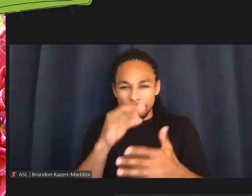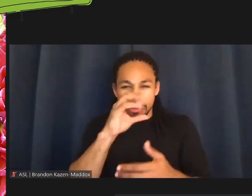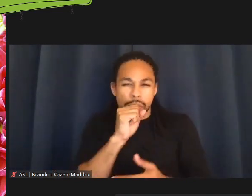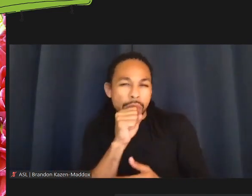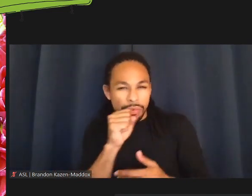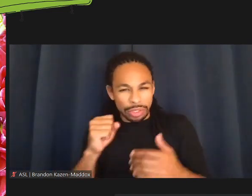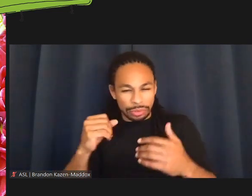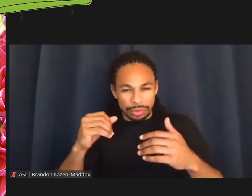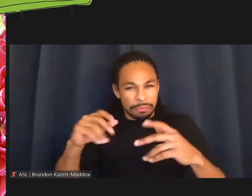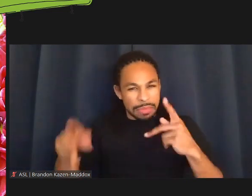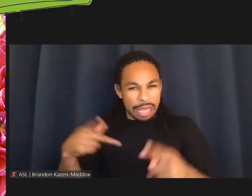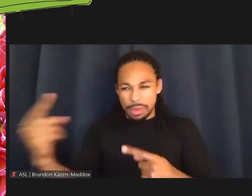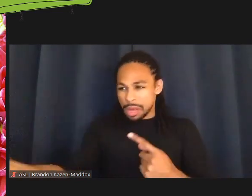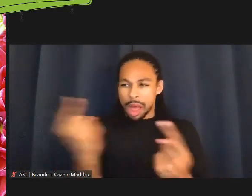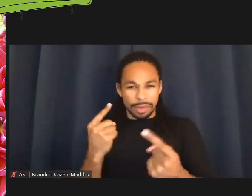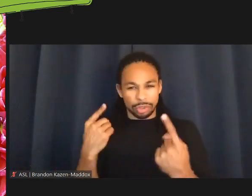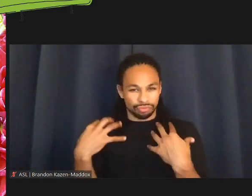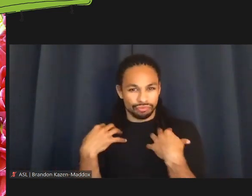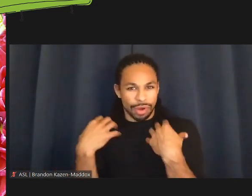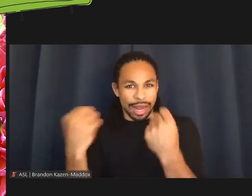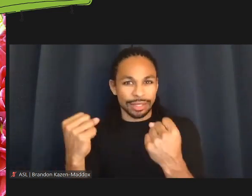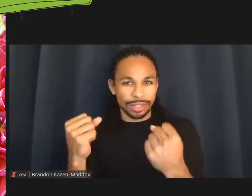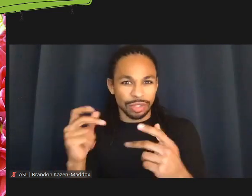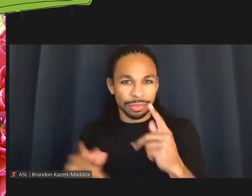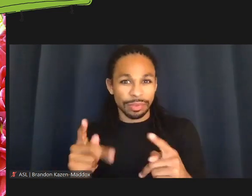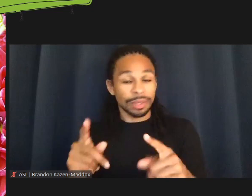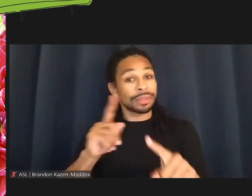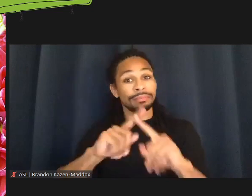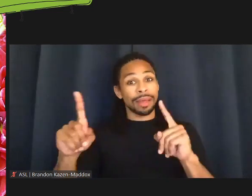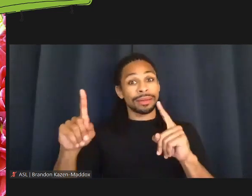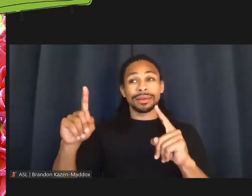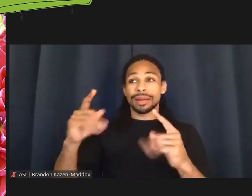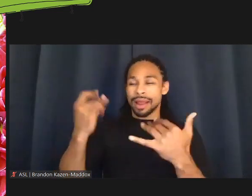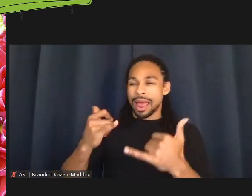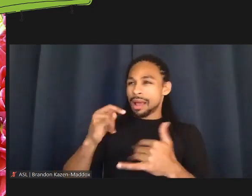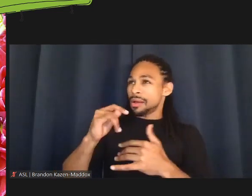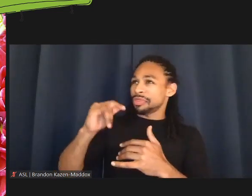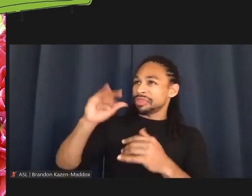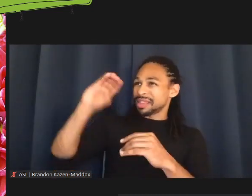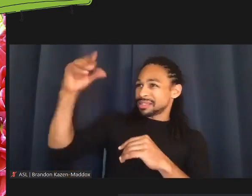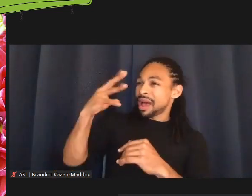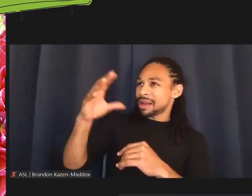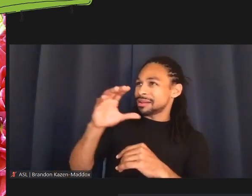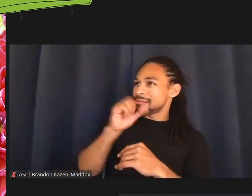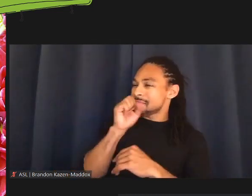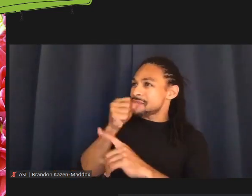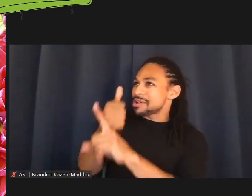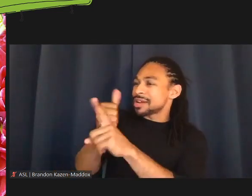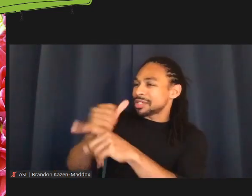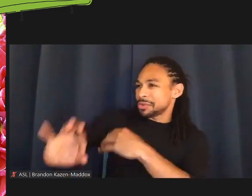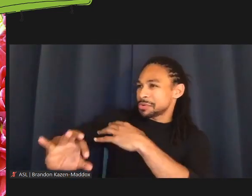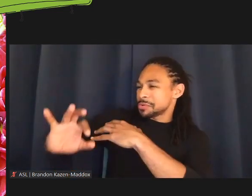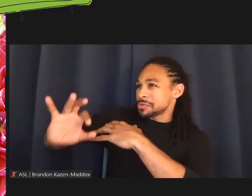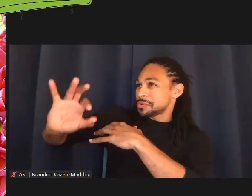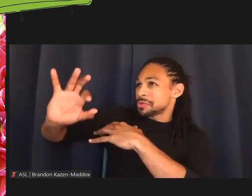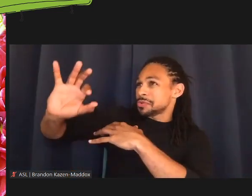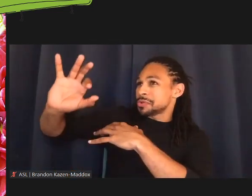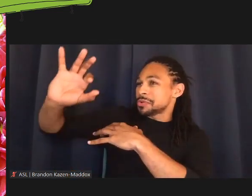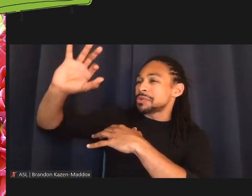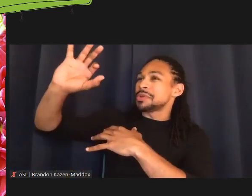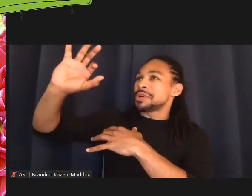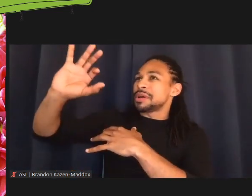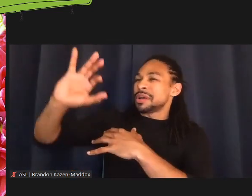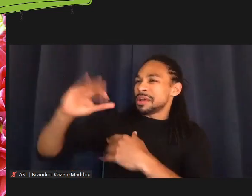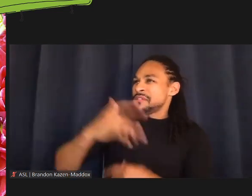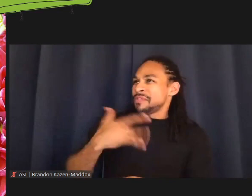sun, what a pretty profile impending death can cut. Even better than drowning.